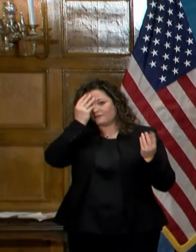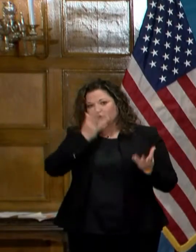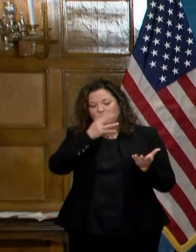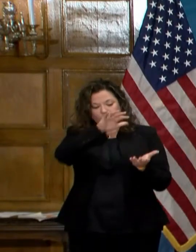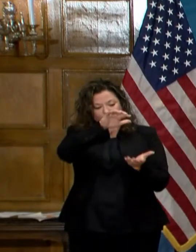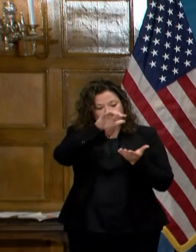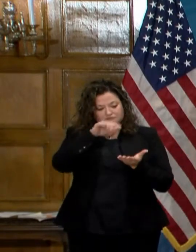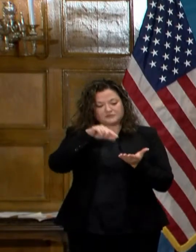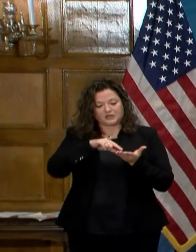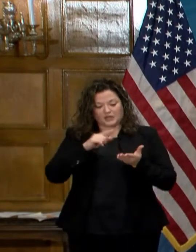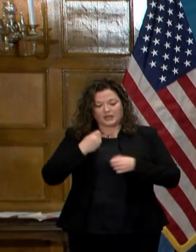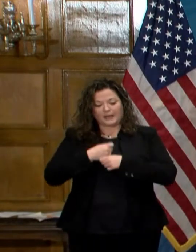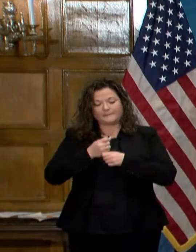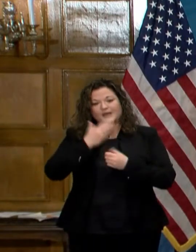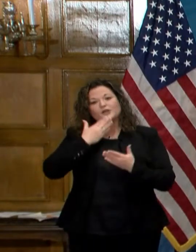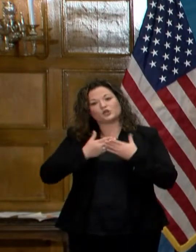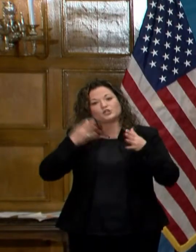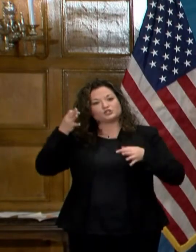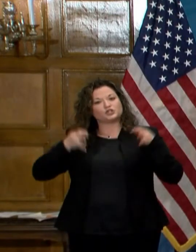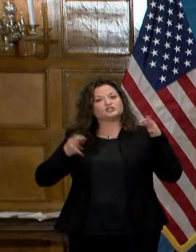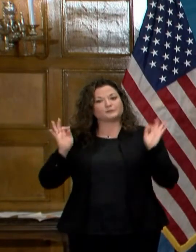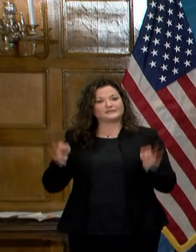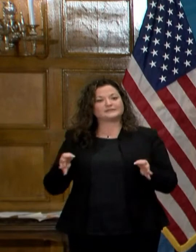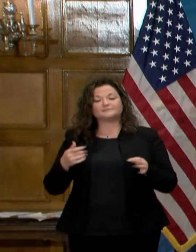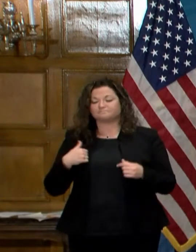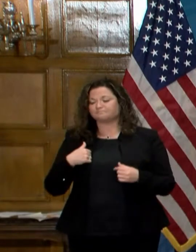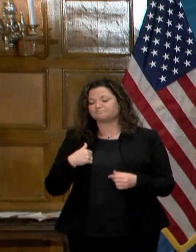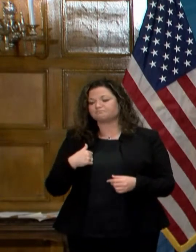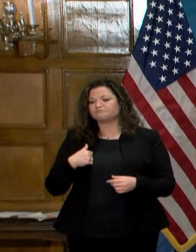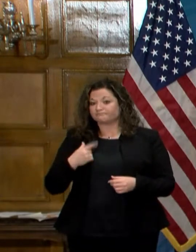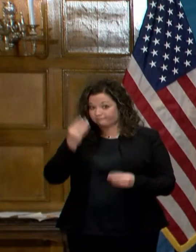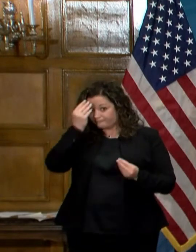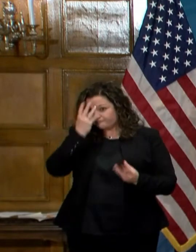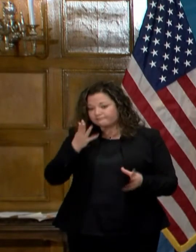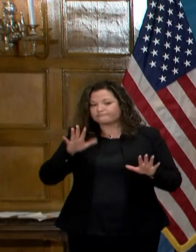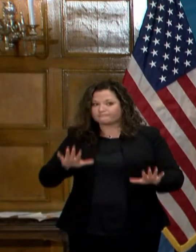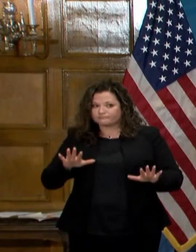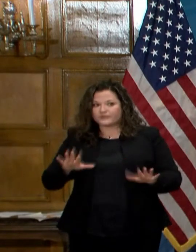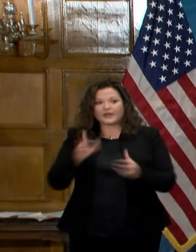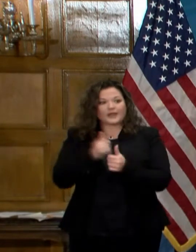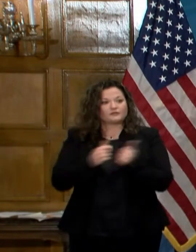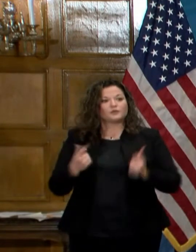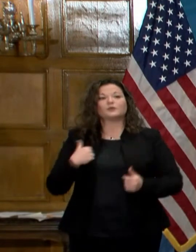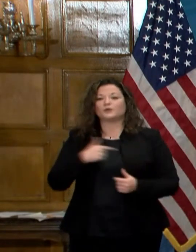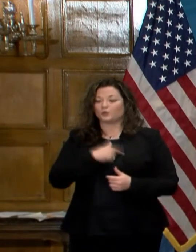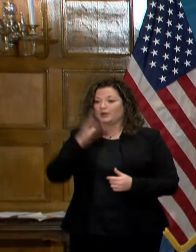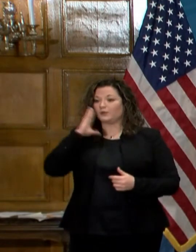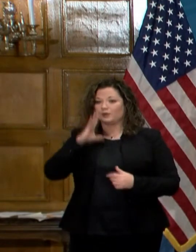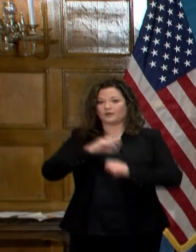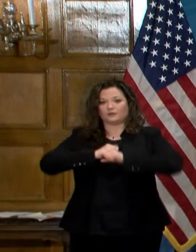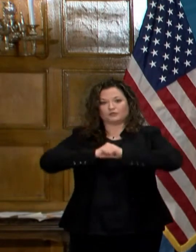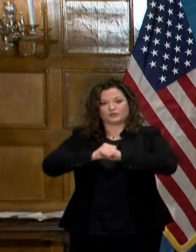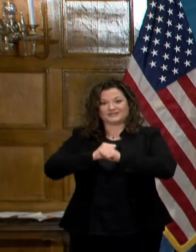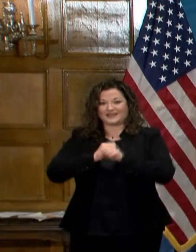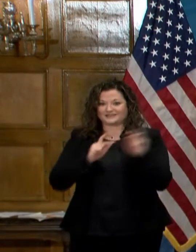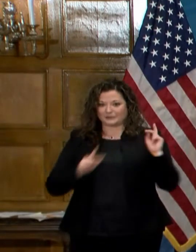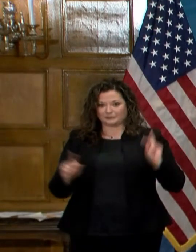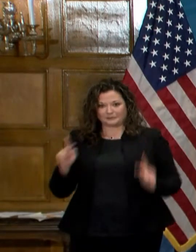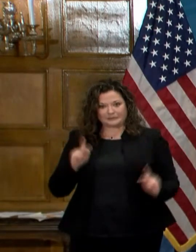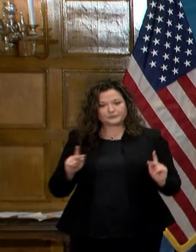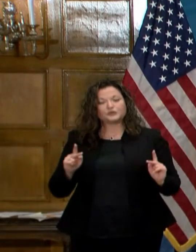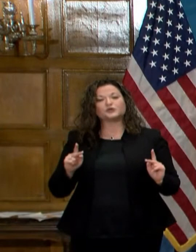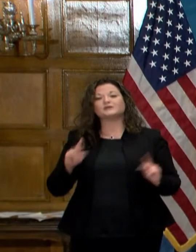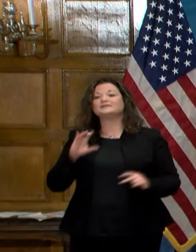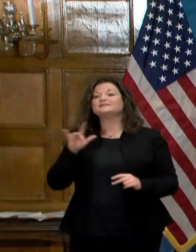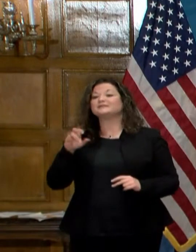make good judgments on it. I assure everyone that we're going to protect individuals and citizens and